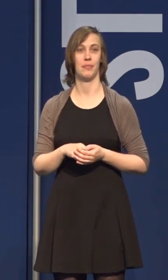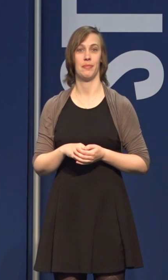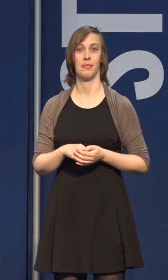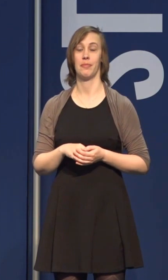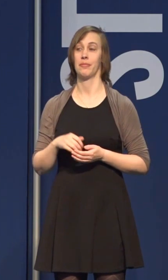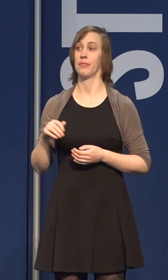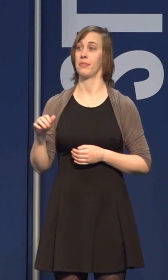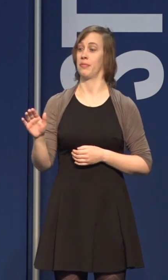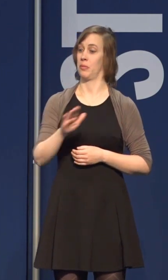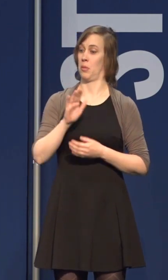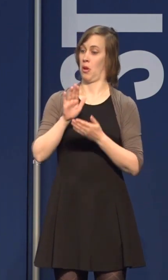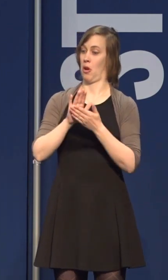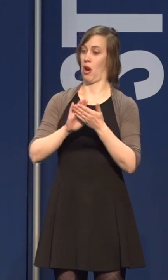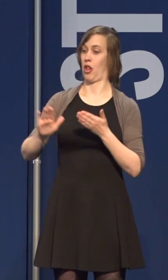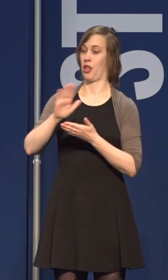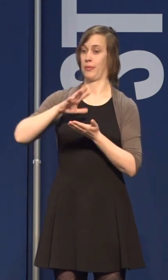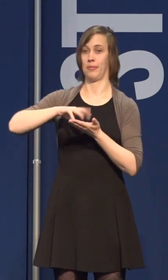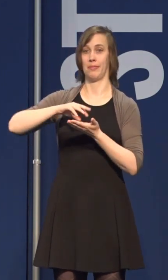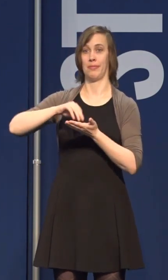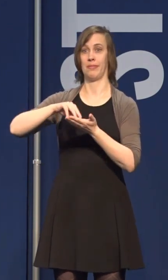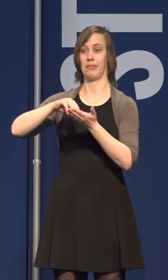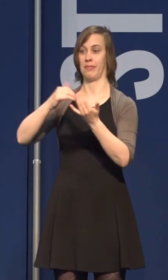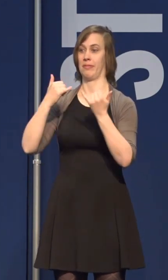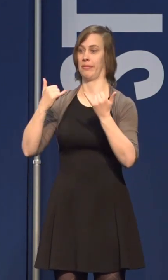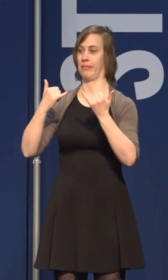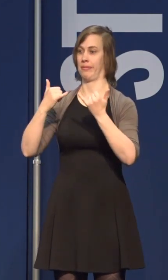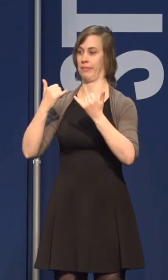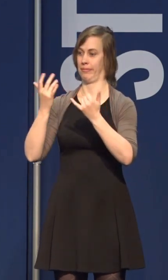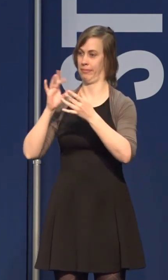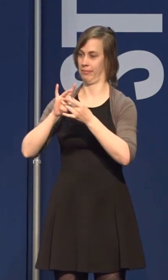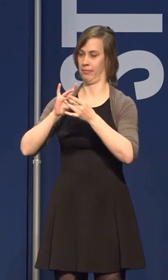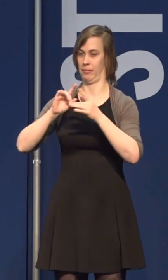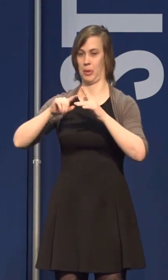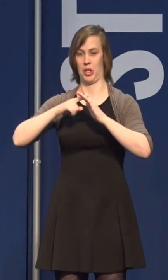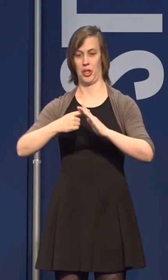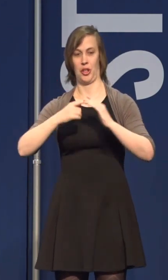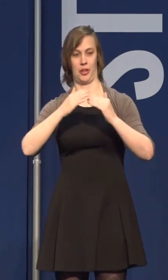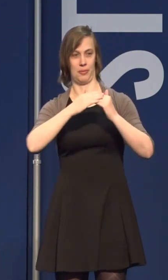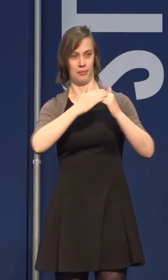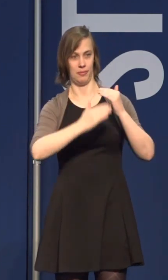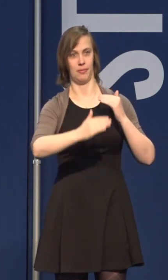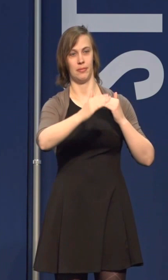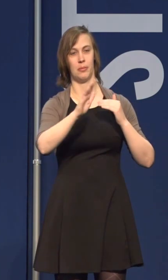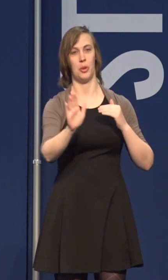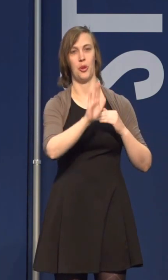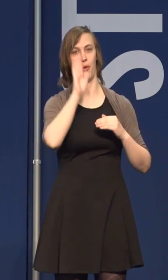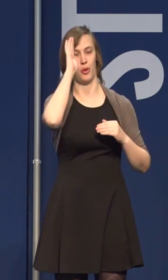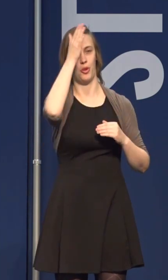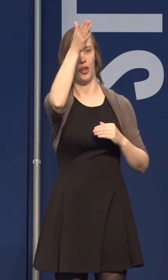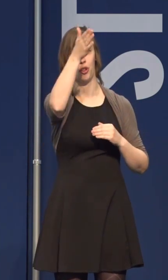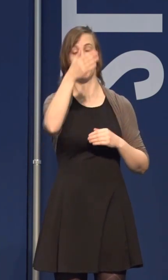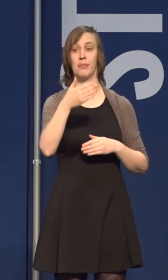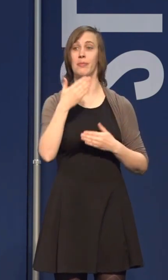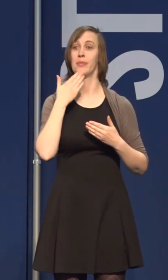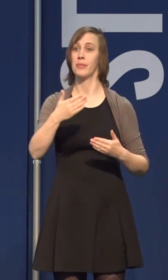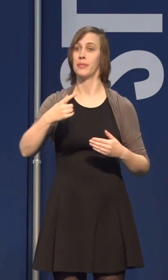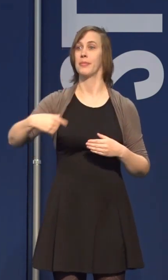future. Personally, I want to say thank you for all the work that you've done in reaching out and supporting our